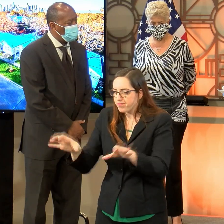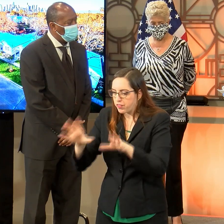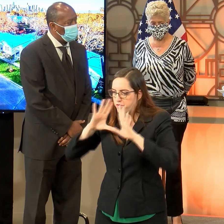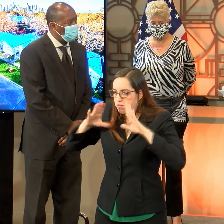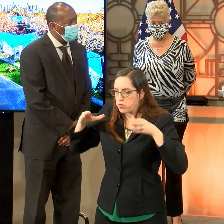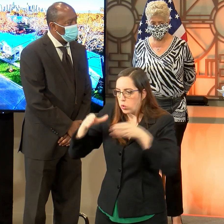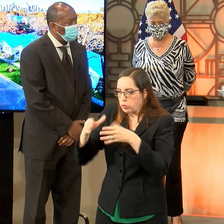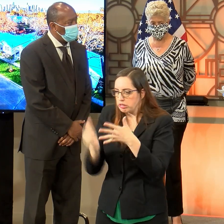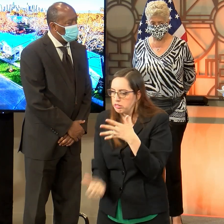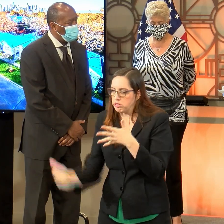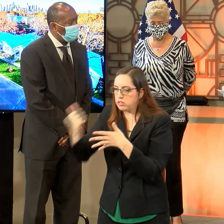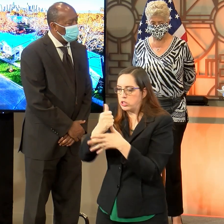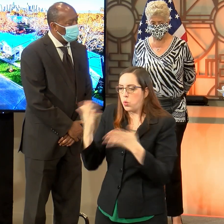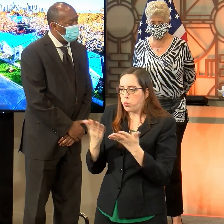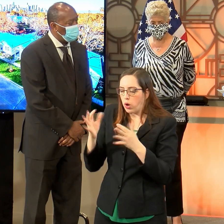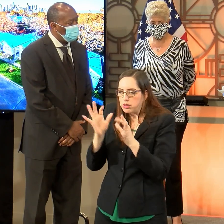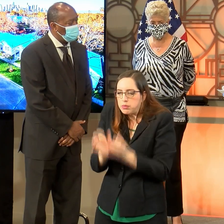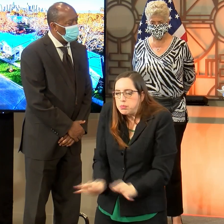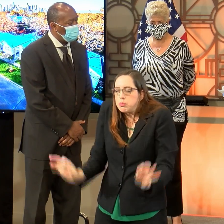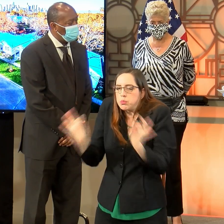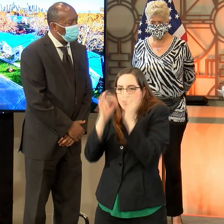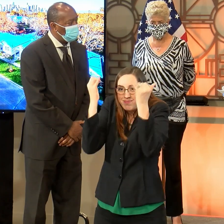now: saving lives.